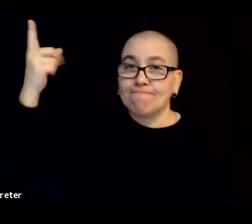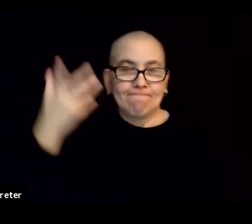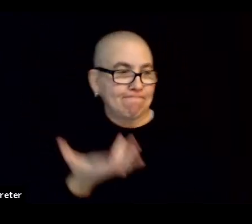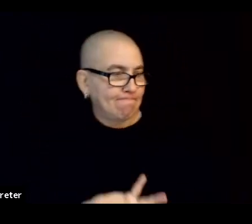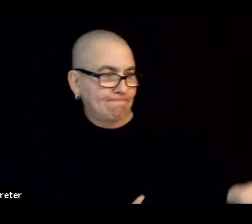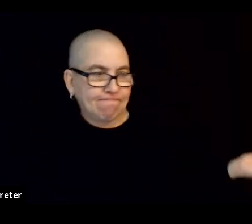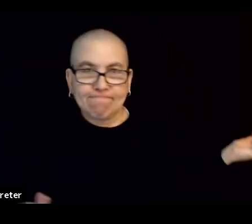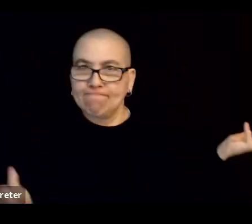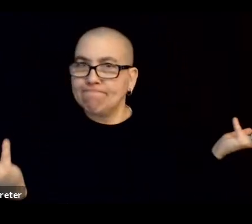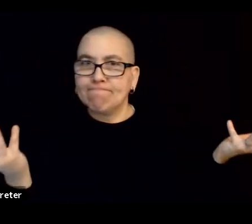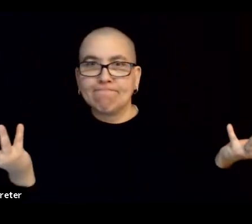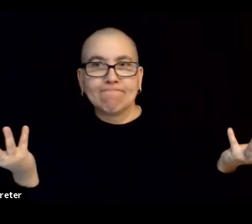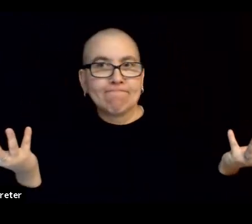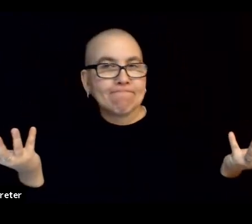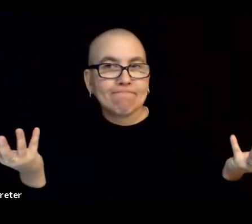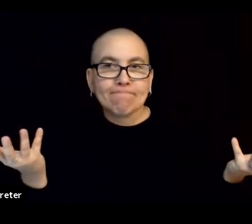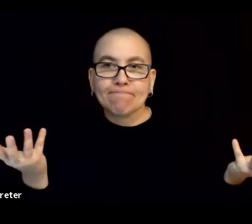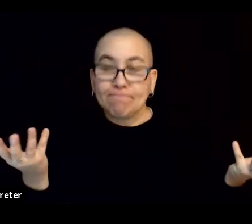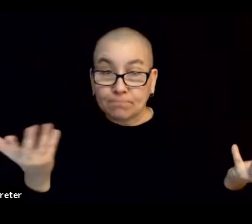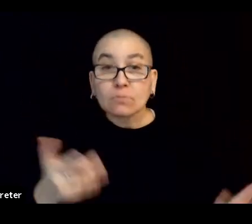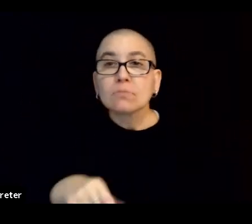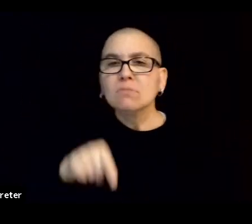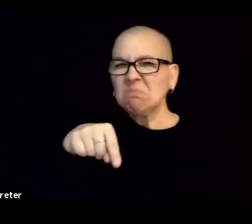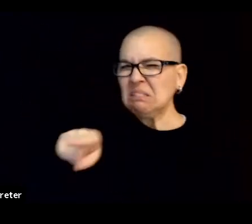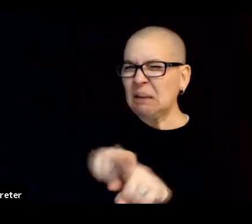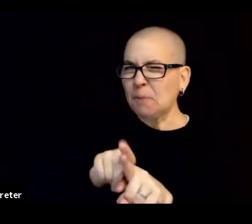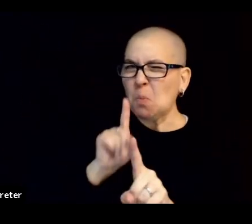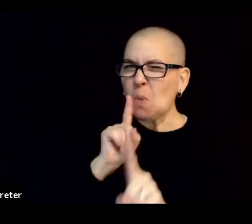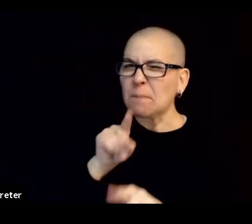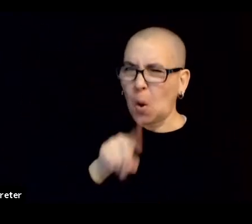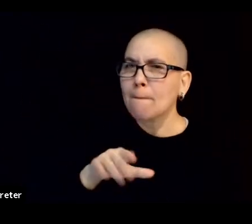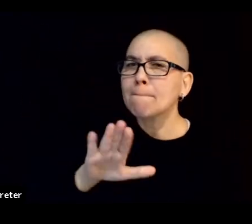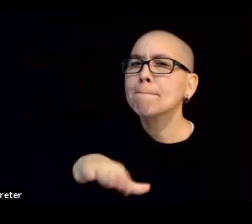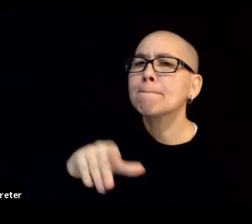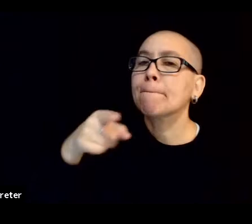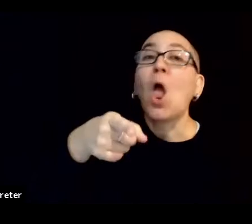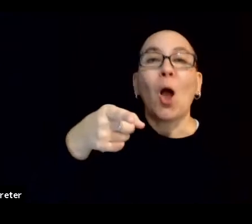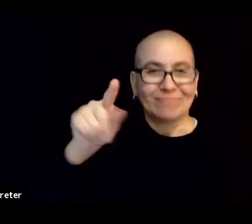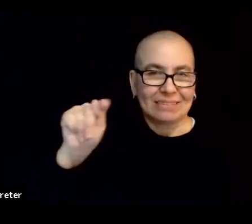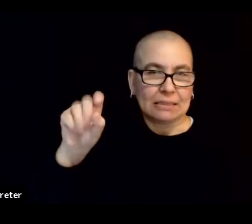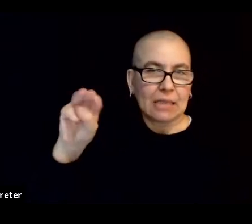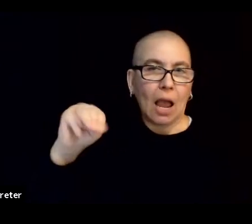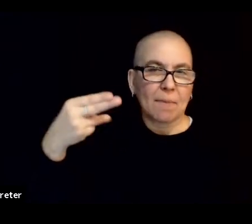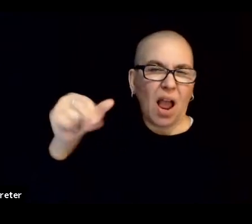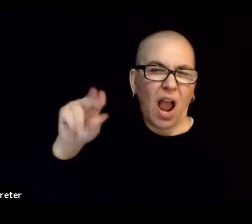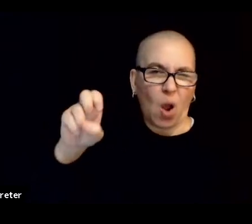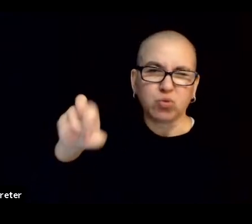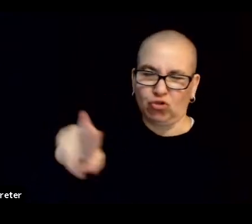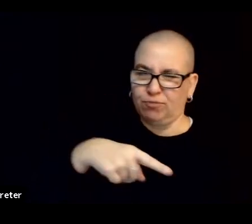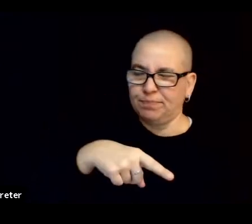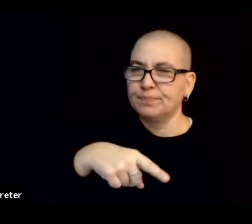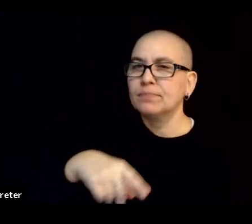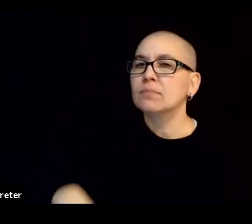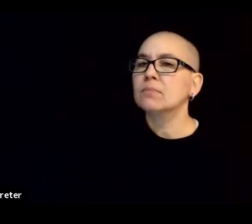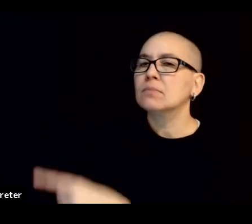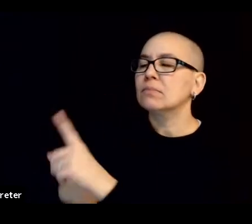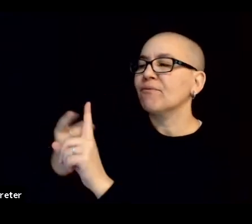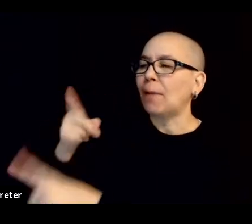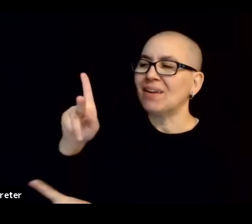Your next question comes from the line of Mr. Tom Hauser of KSTP TV. Your line is open. You may ask your